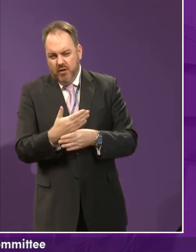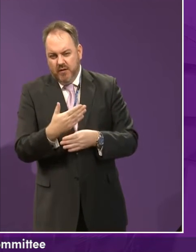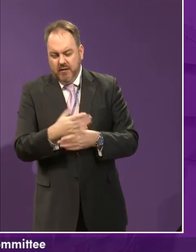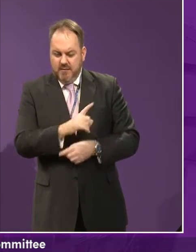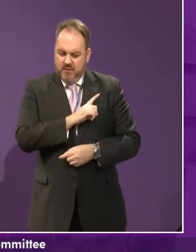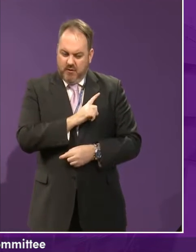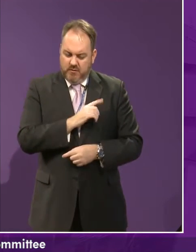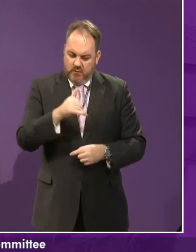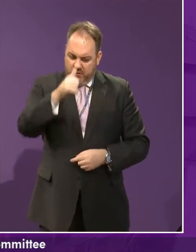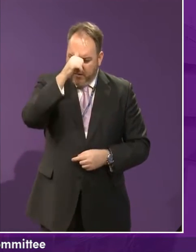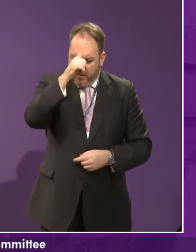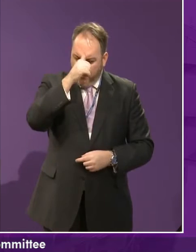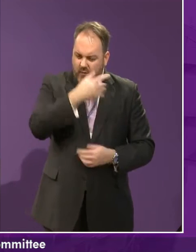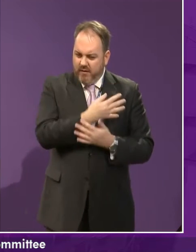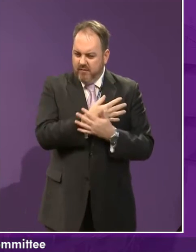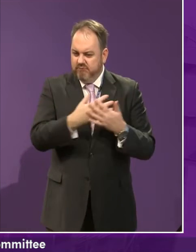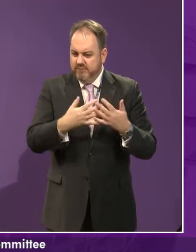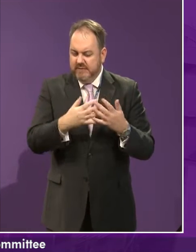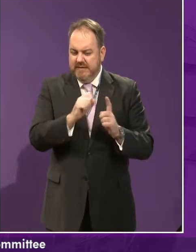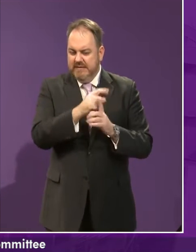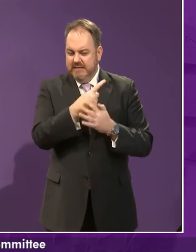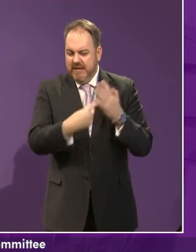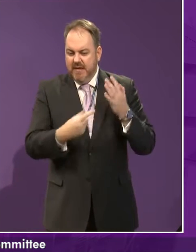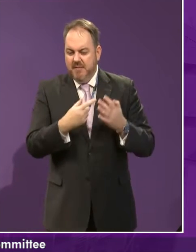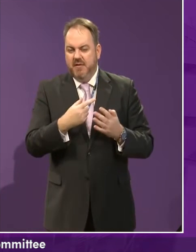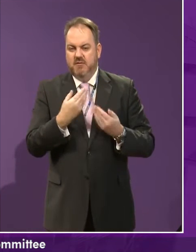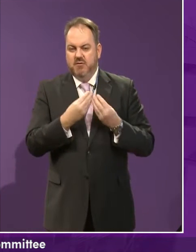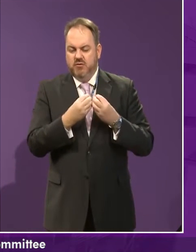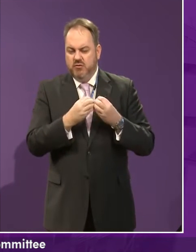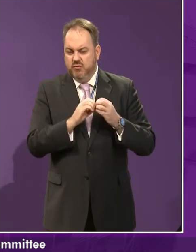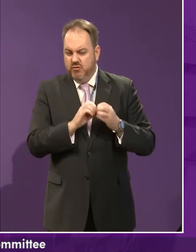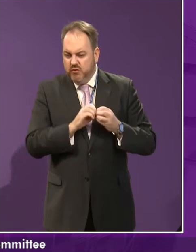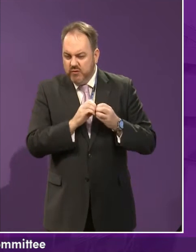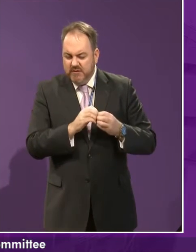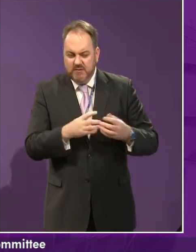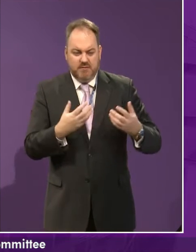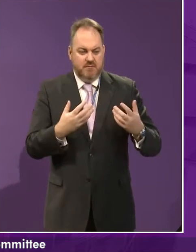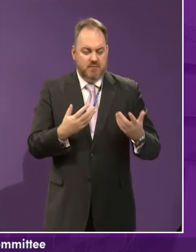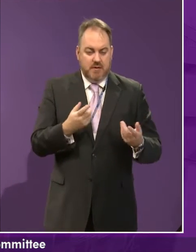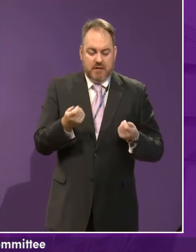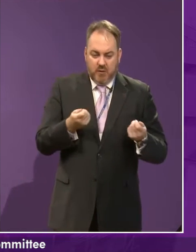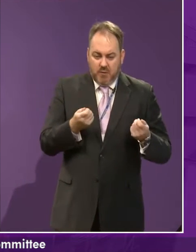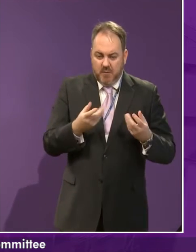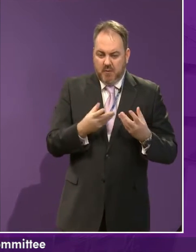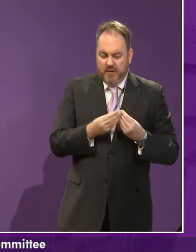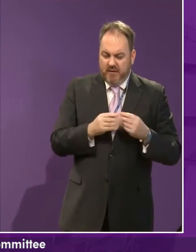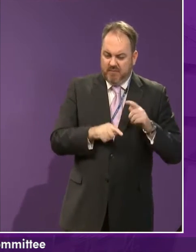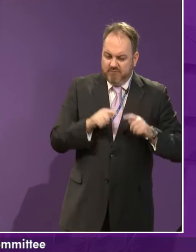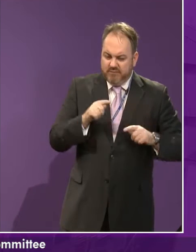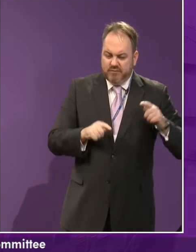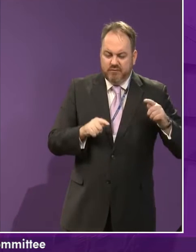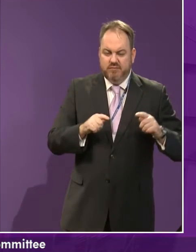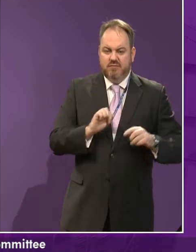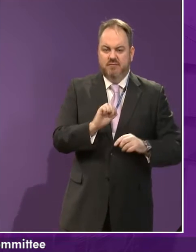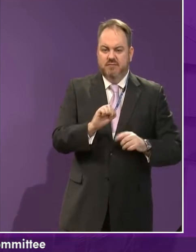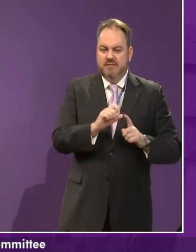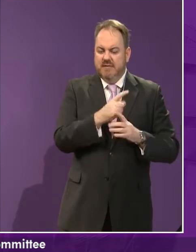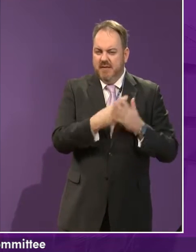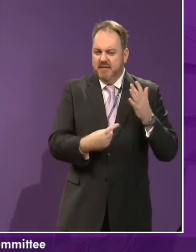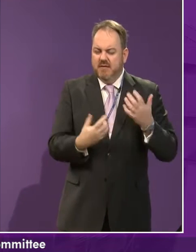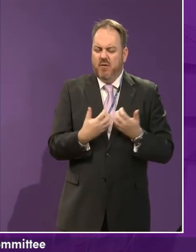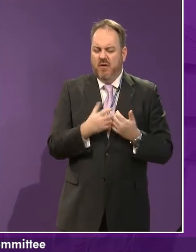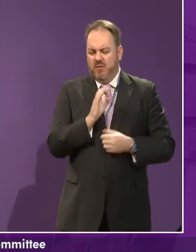disabilities, and how they cope with coursework exams will vary. Are your colleagues open to